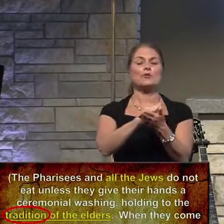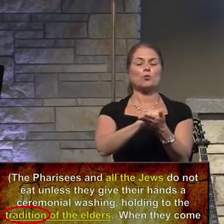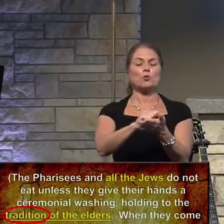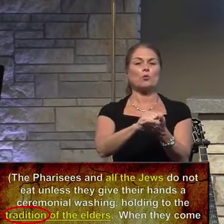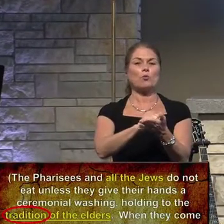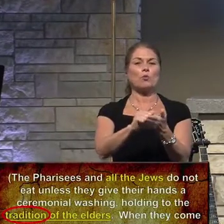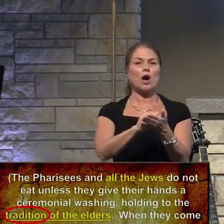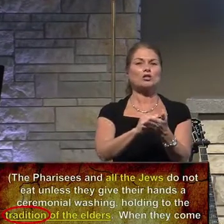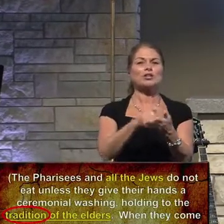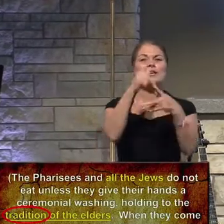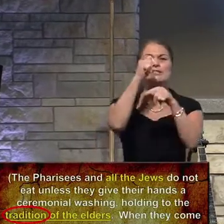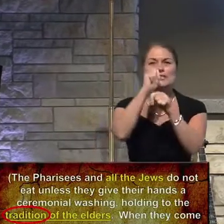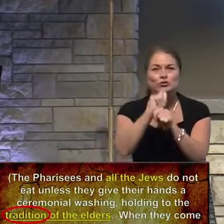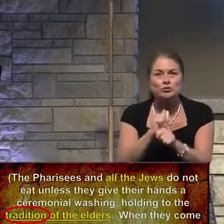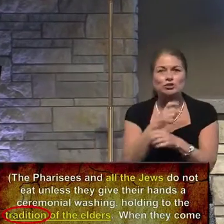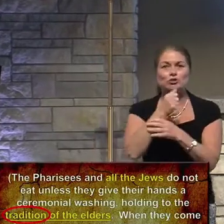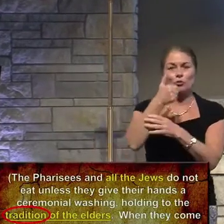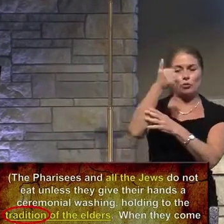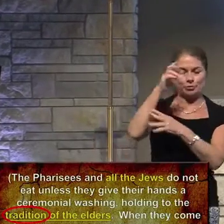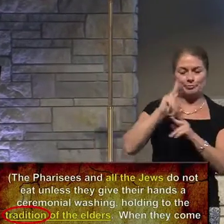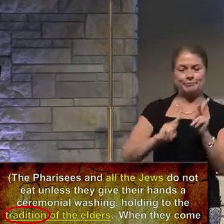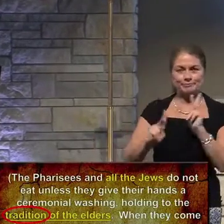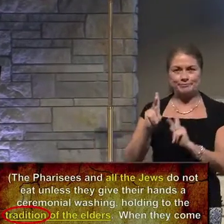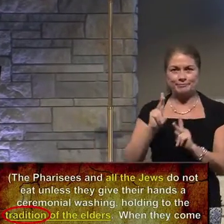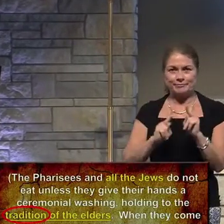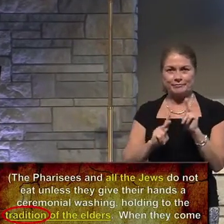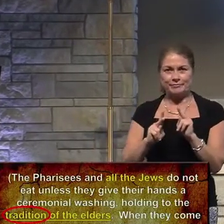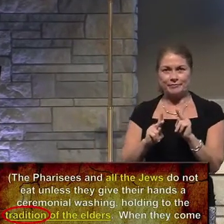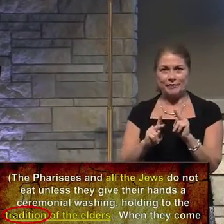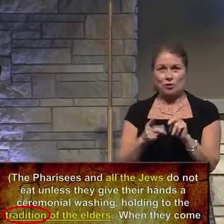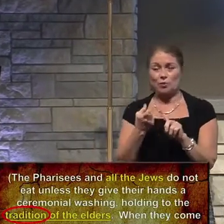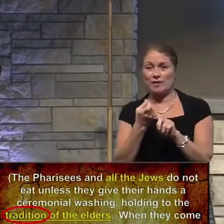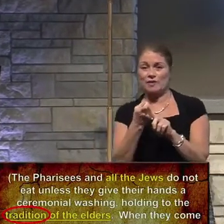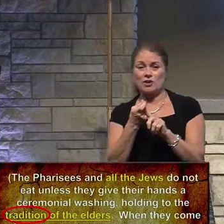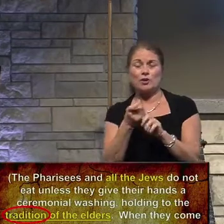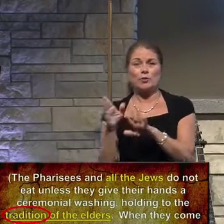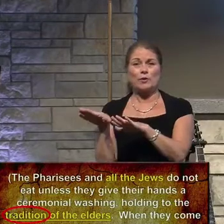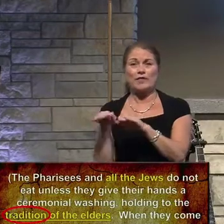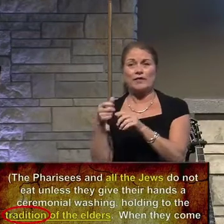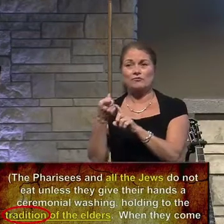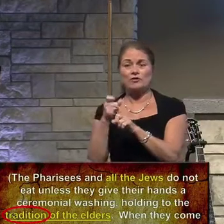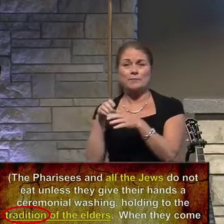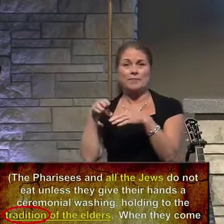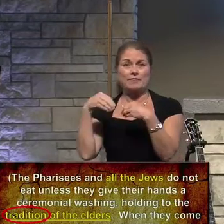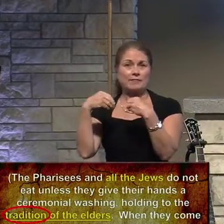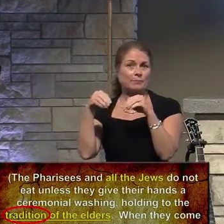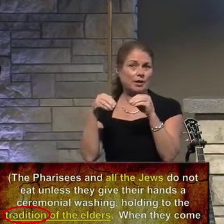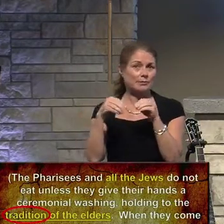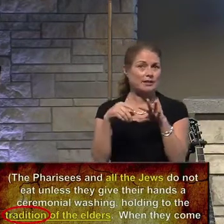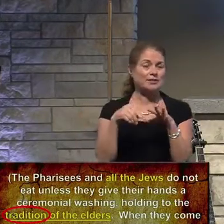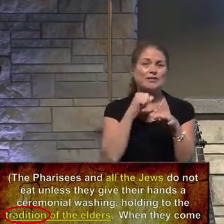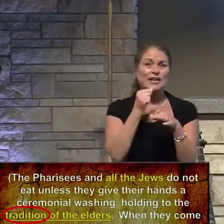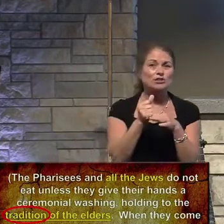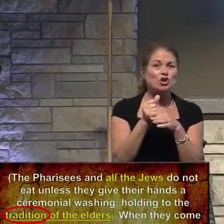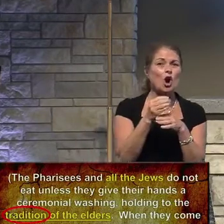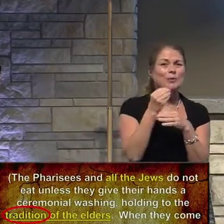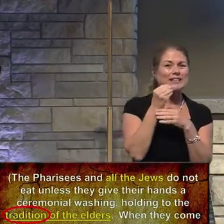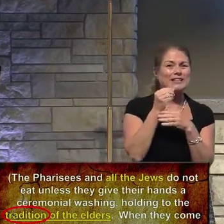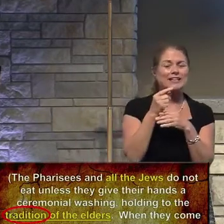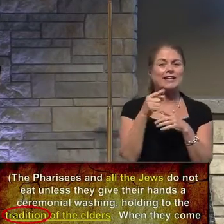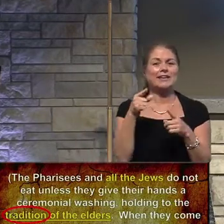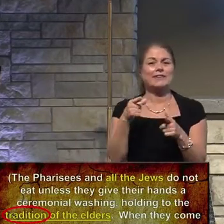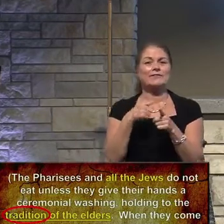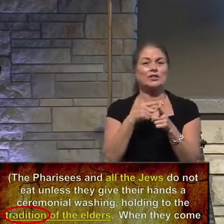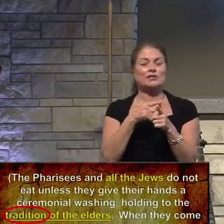the tradition of the elders. When they come from the marketplace, they do not eat unless they wash. And they observe